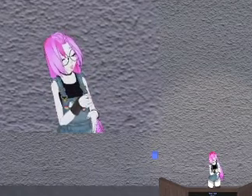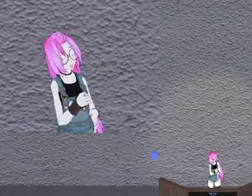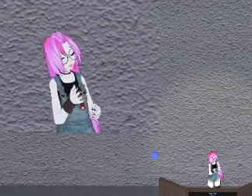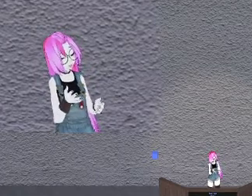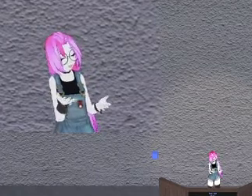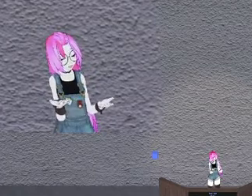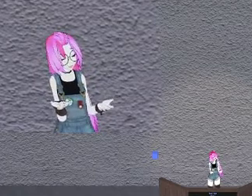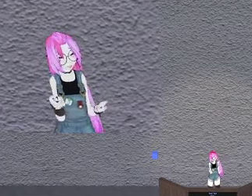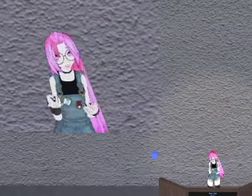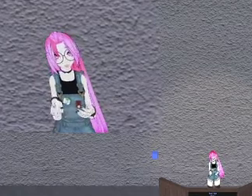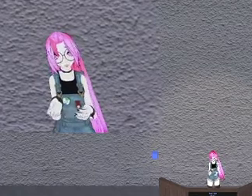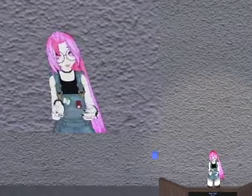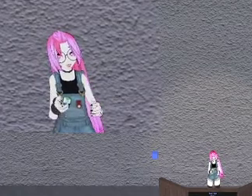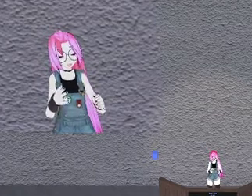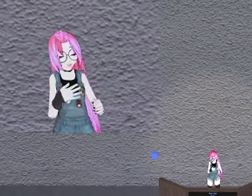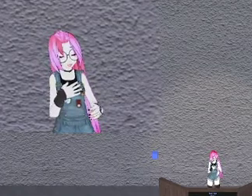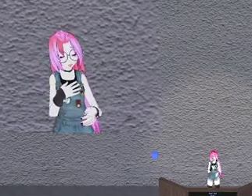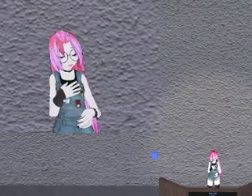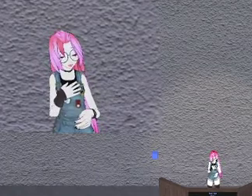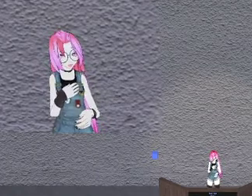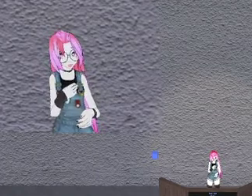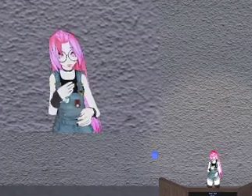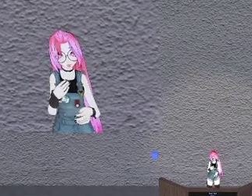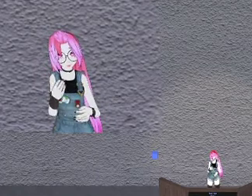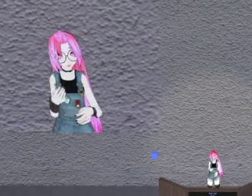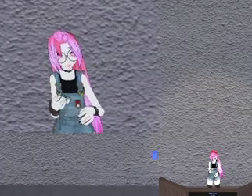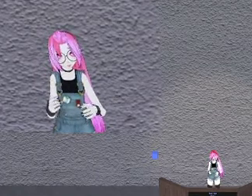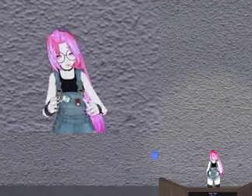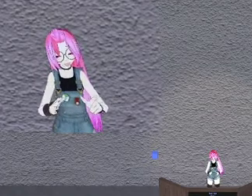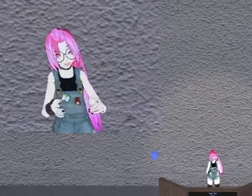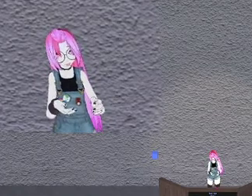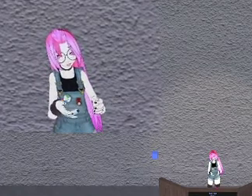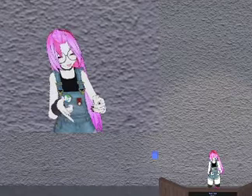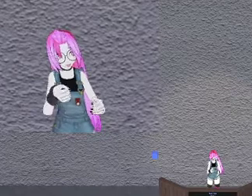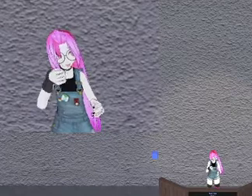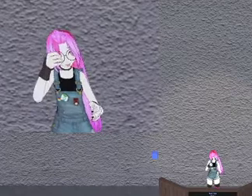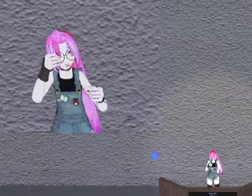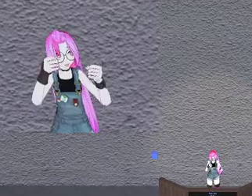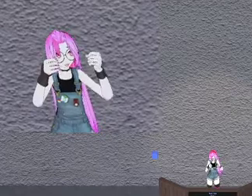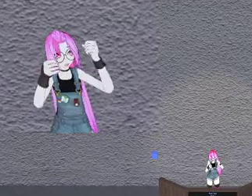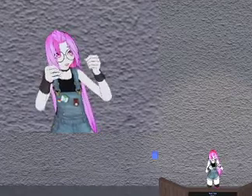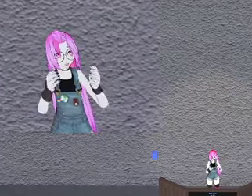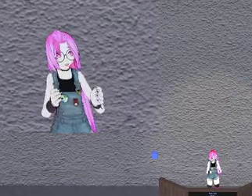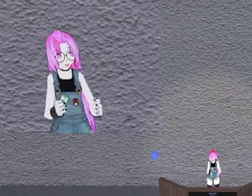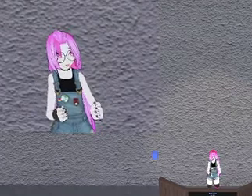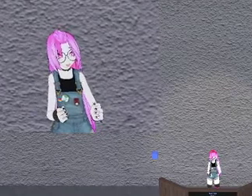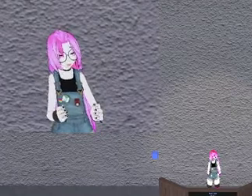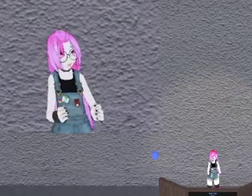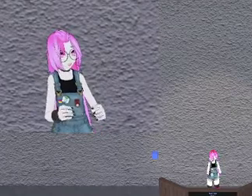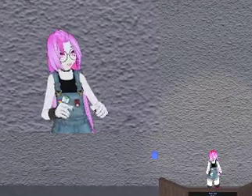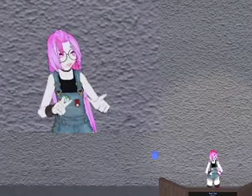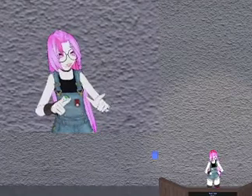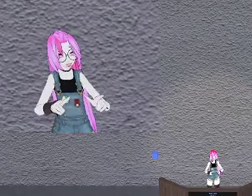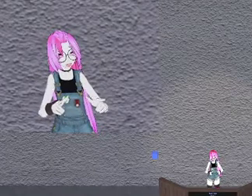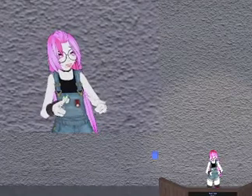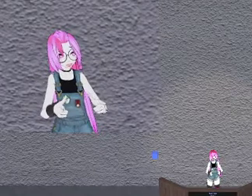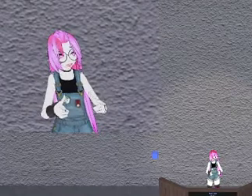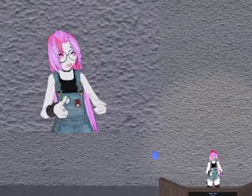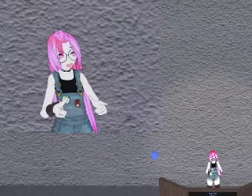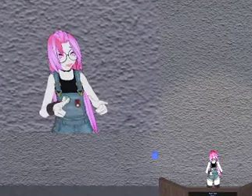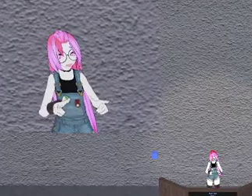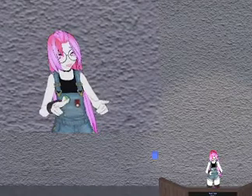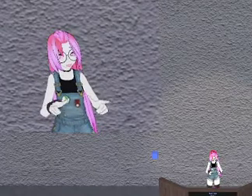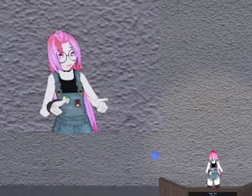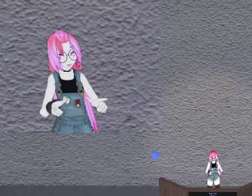about, Switch games. So my Switch is a light, so it can't like take off the controllers. I just have this. So I signed